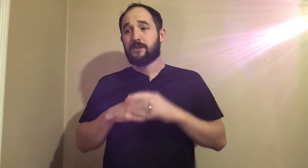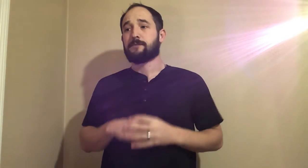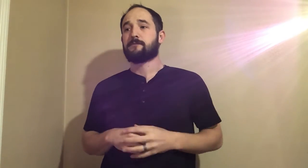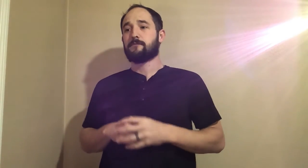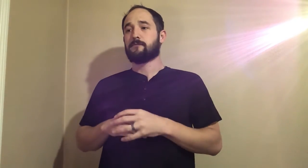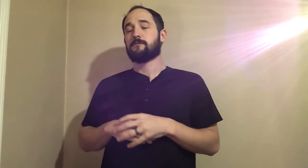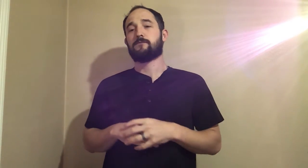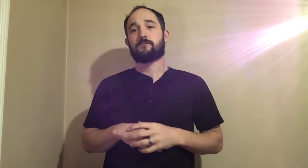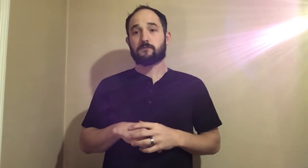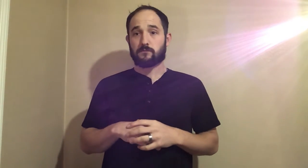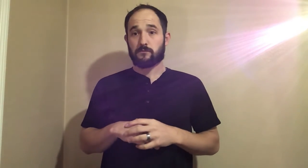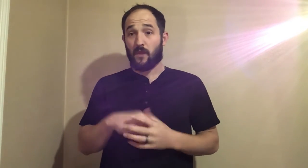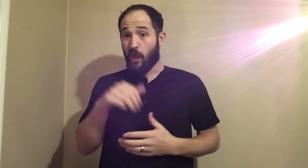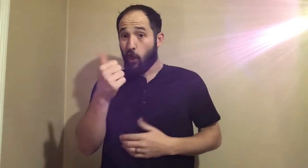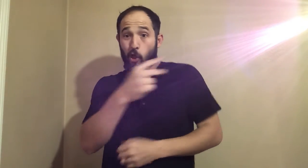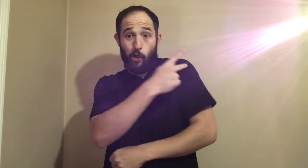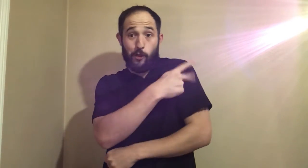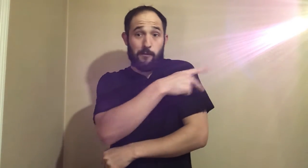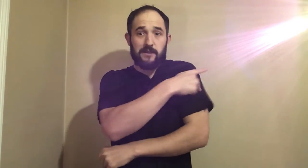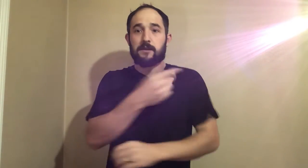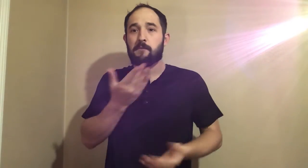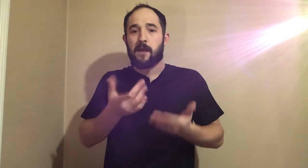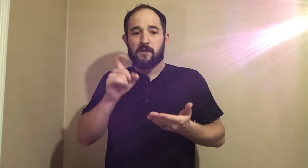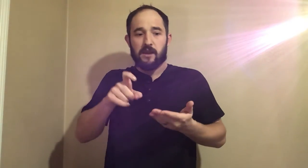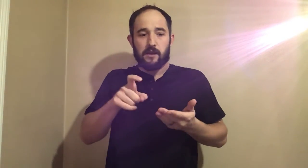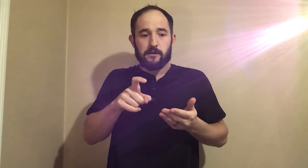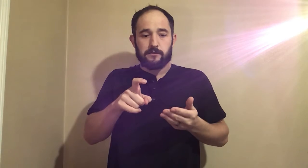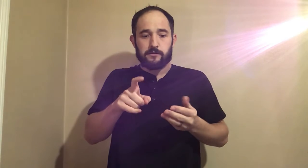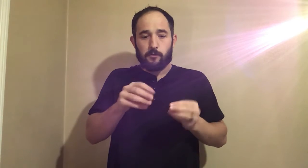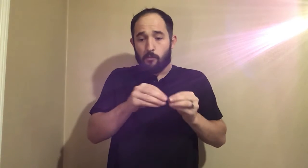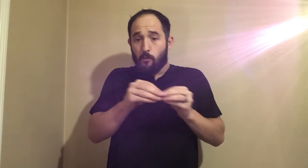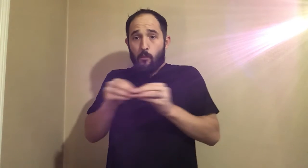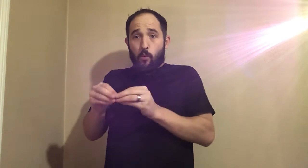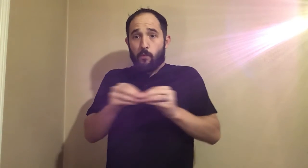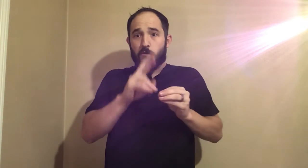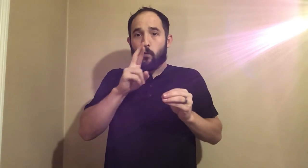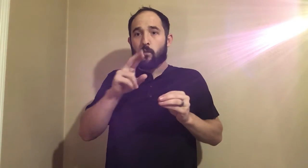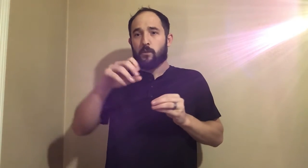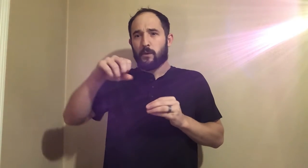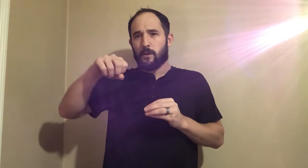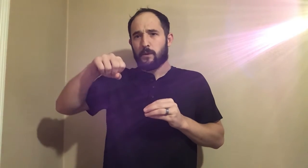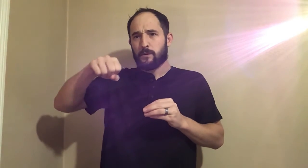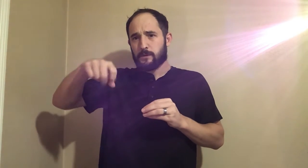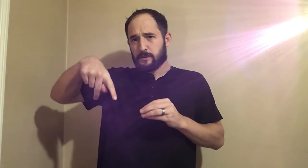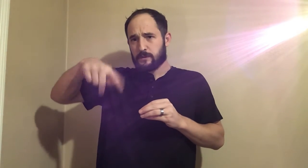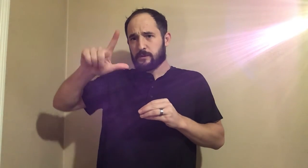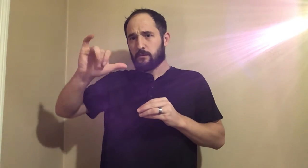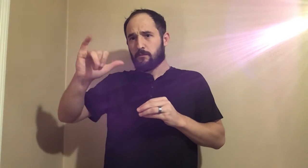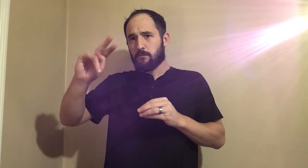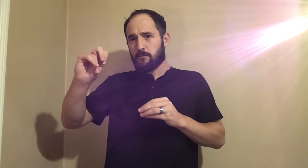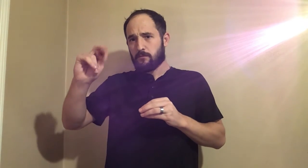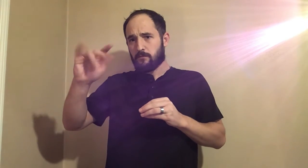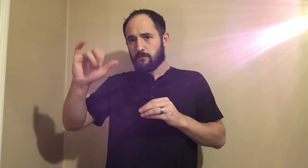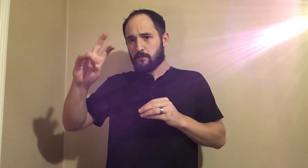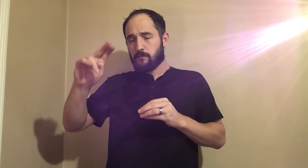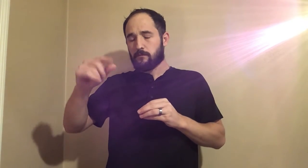Additionally, the patient may need positioning or splinting and the use of heat or cold. It may help